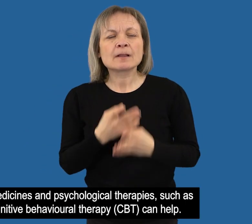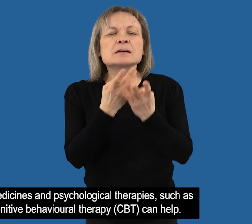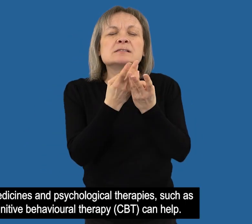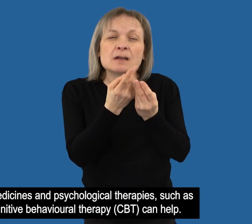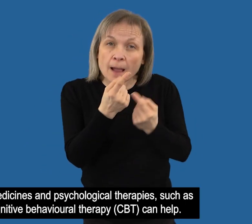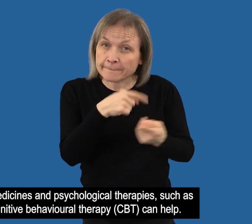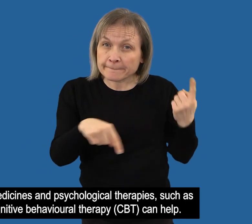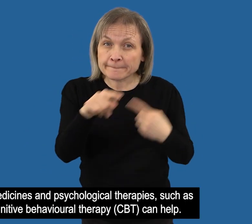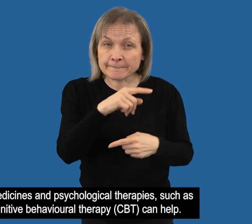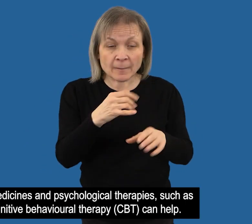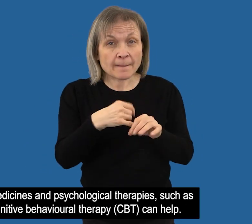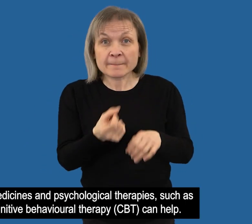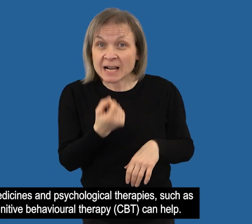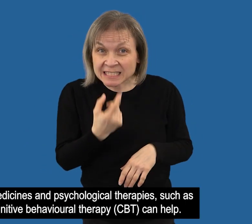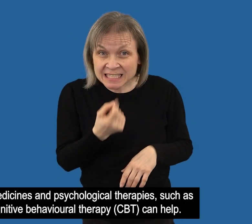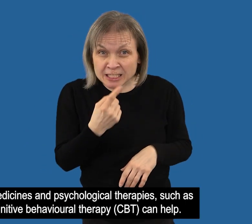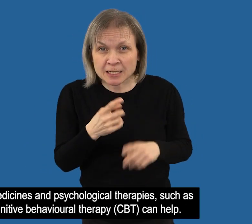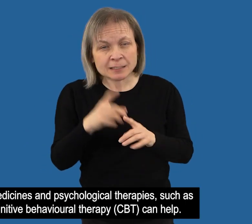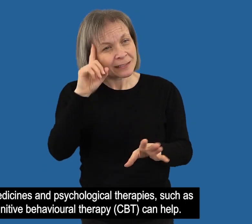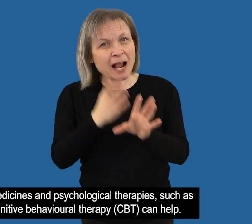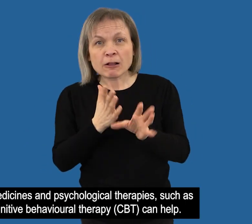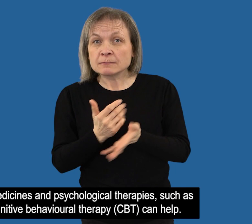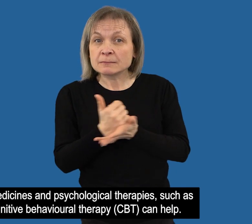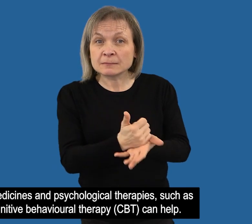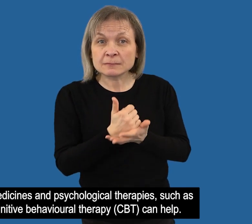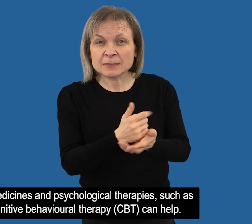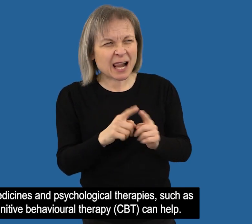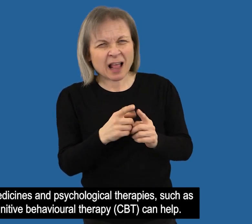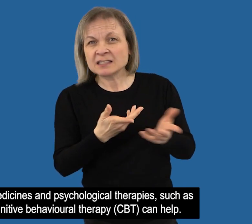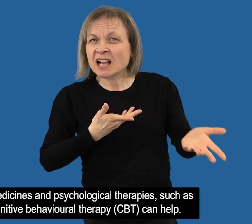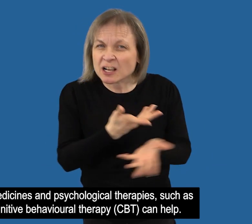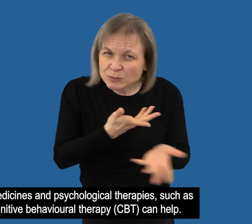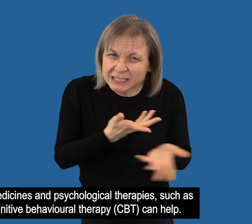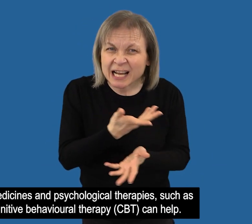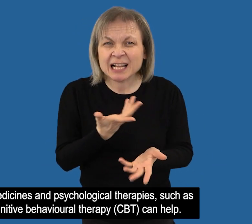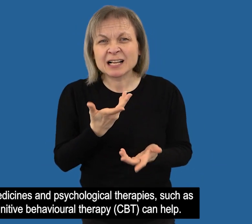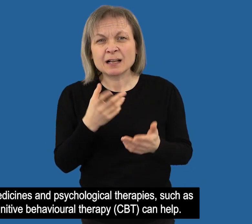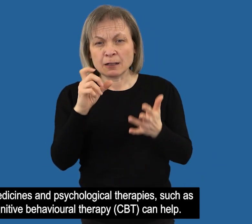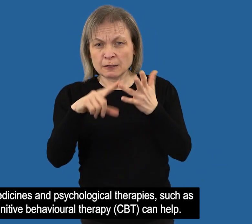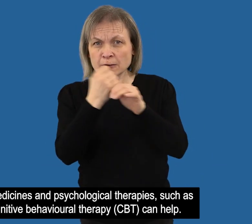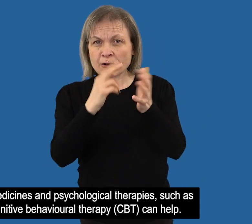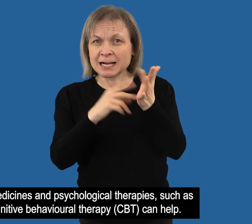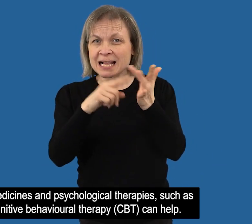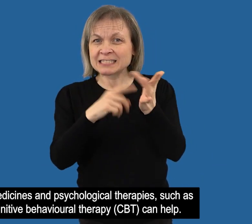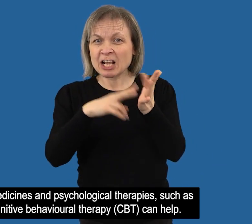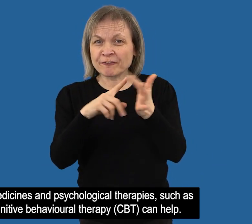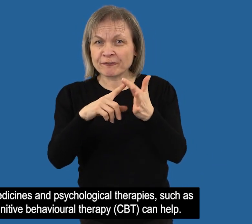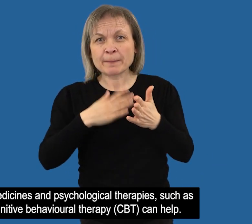For some people, medicines and psychological therapies, such as counselling or cognitive behavioural therapy,